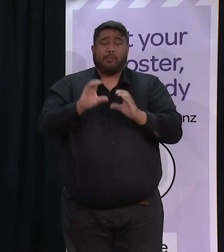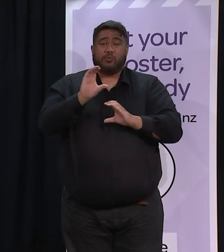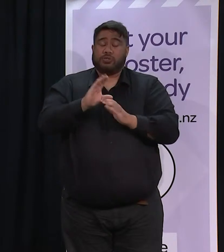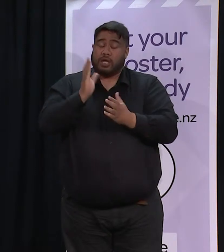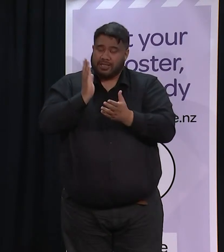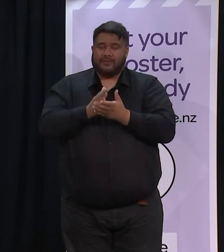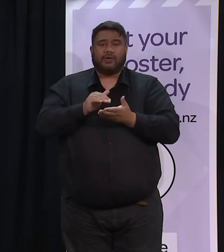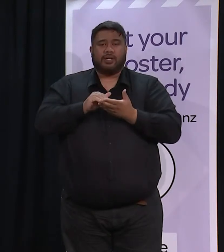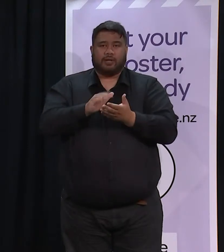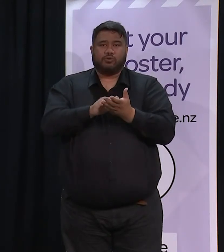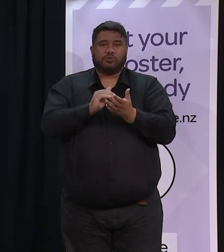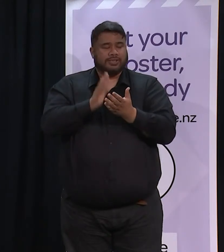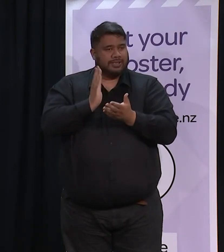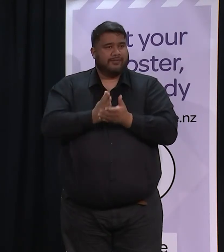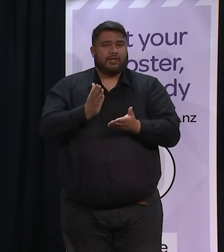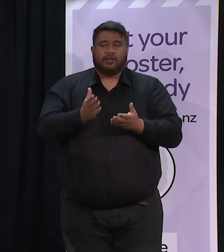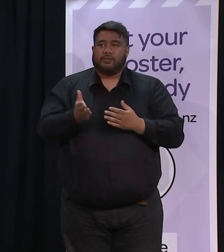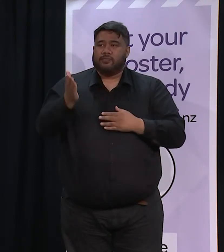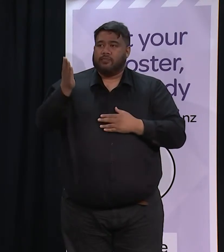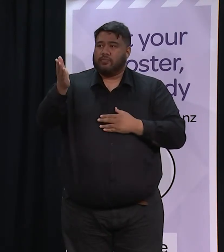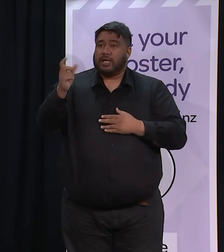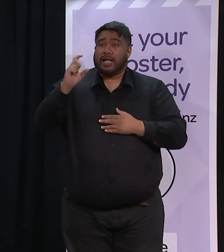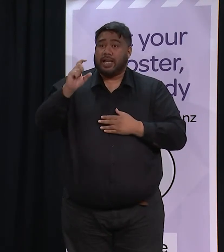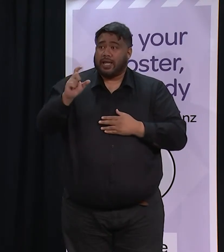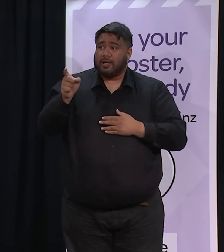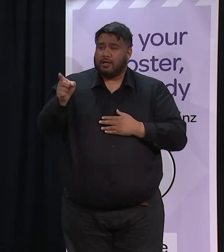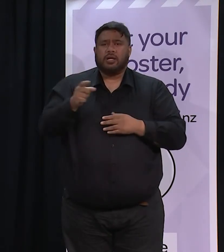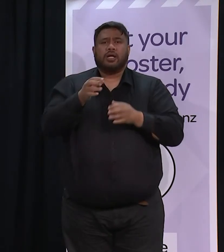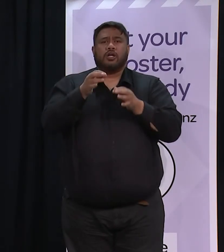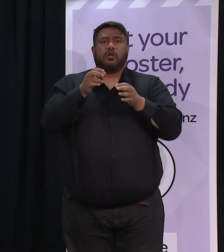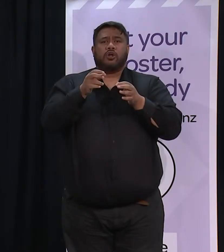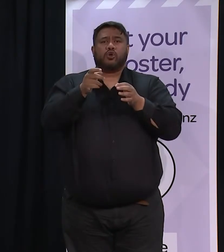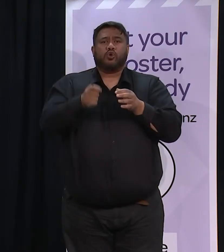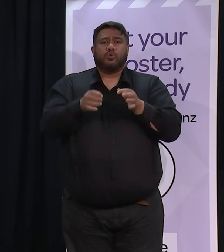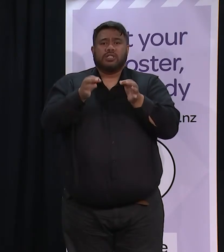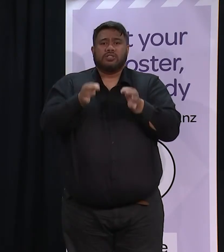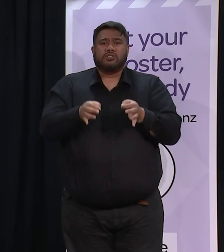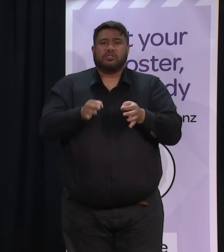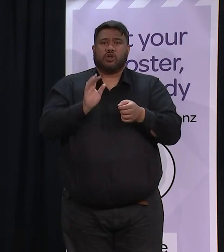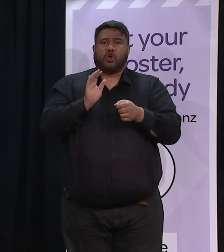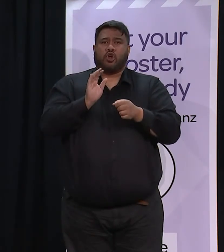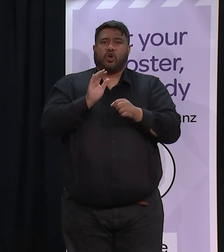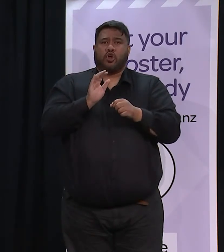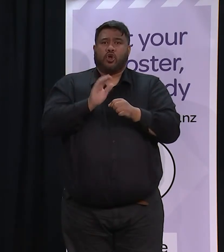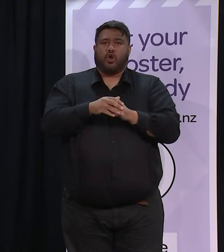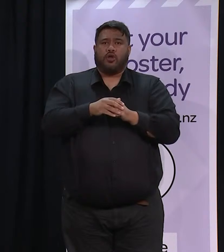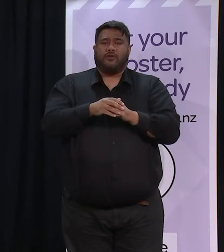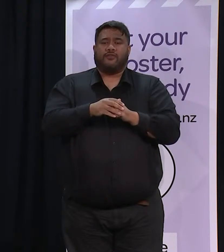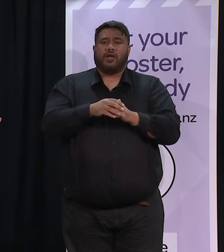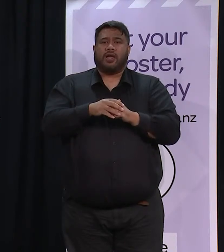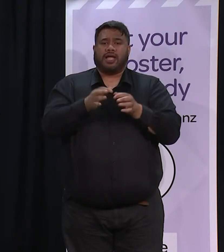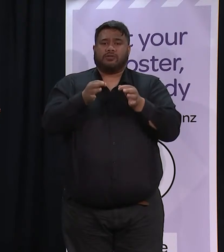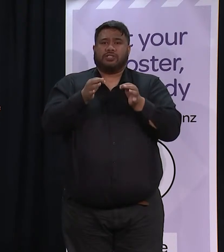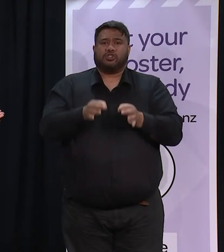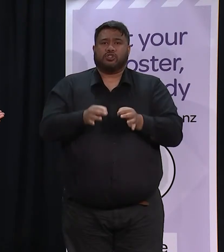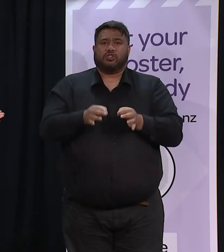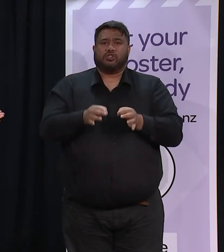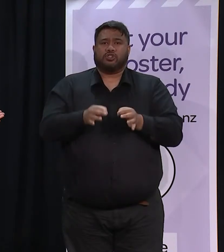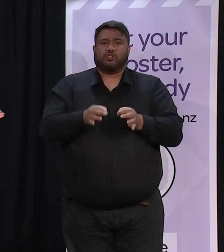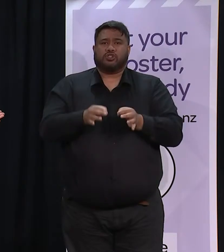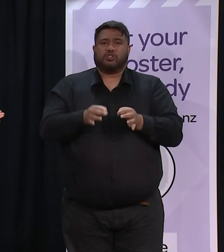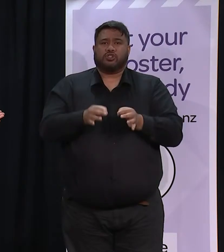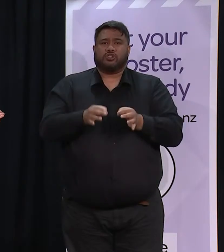At all. Claire. On the court decision on the mandates, has the government given... Do you mind if I just wrap up with questions and